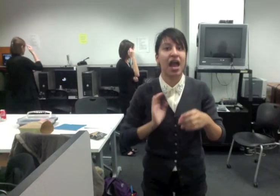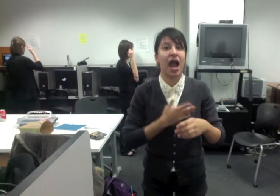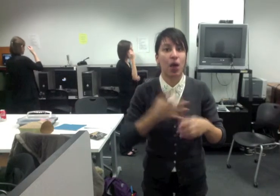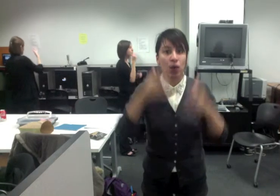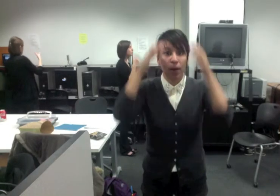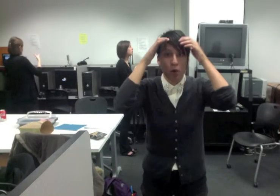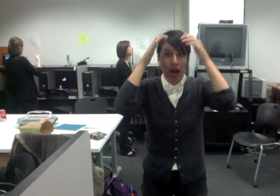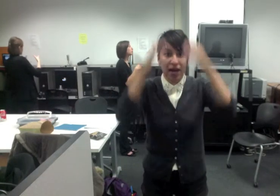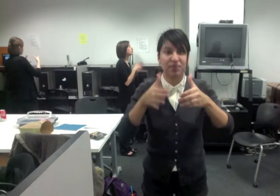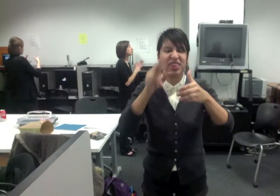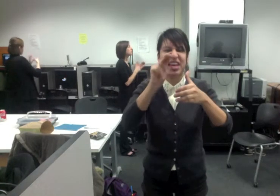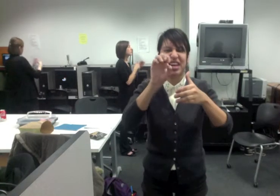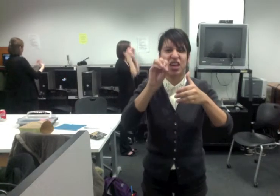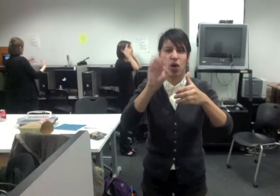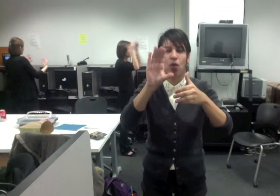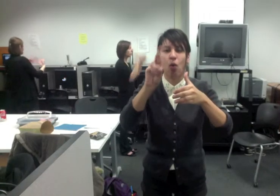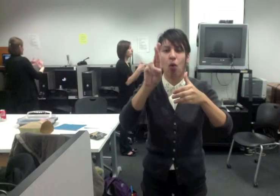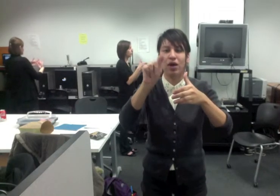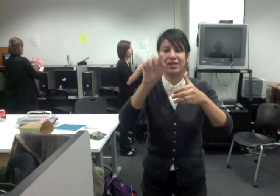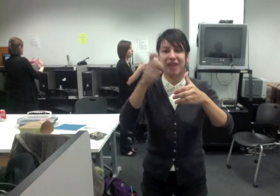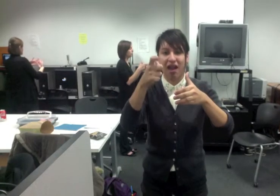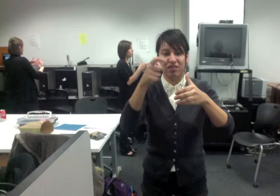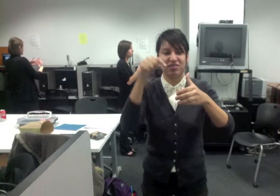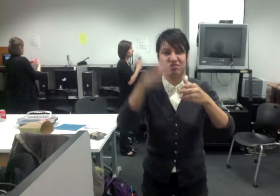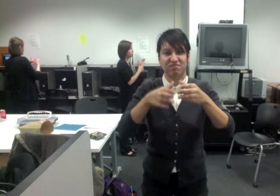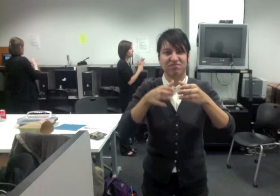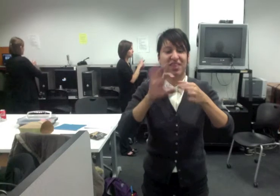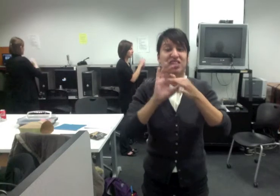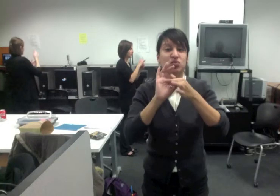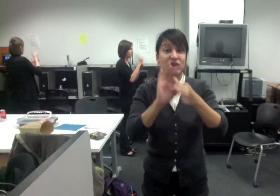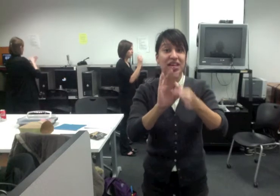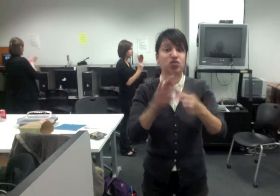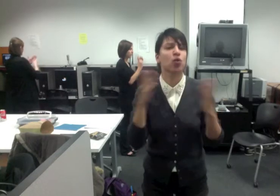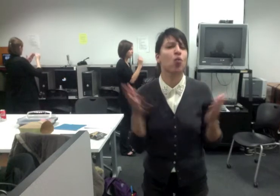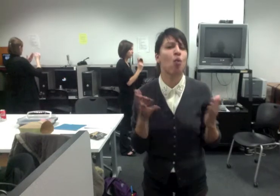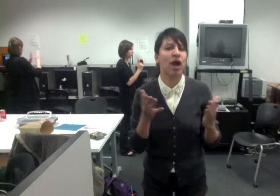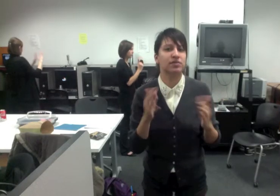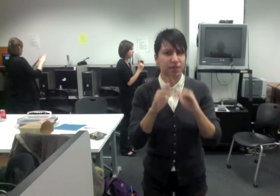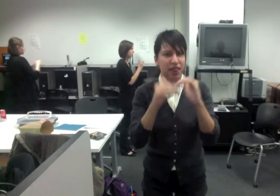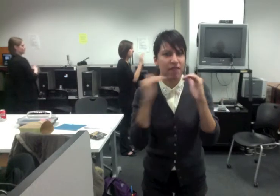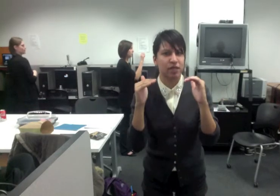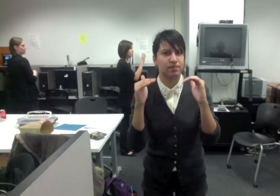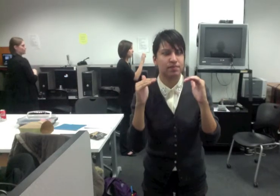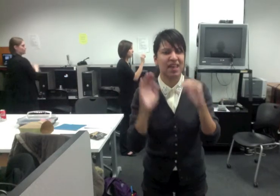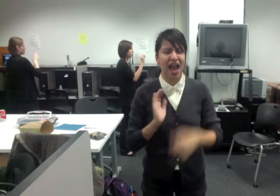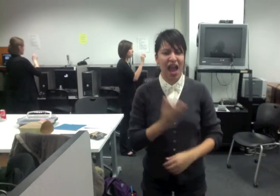neocortex, corresponds with the what level. The neocortex is responsible for all of our rational and analytical thought